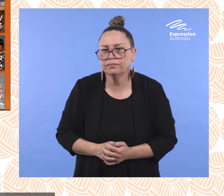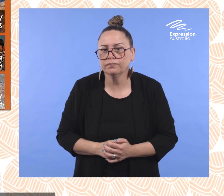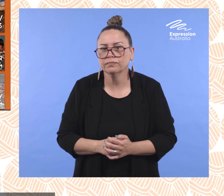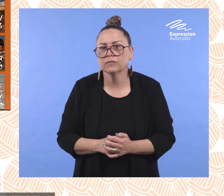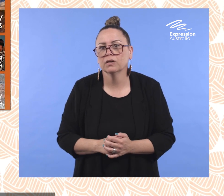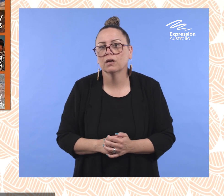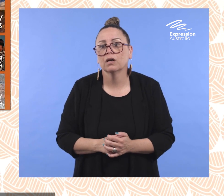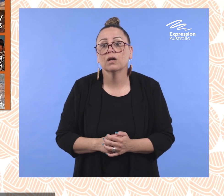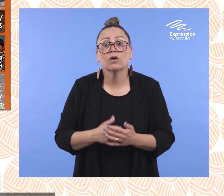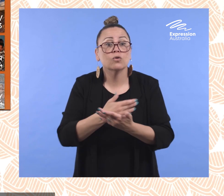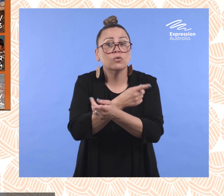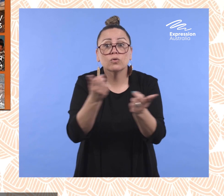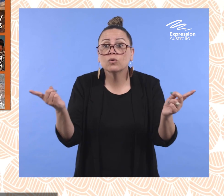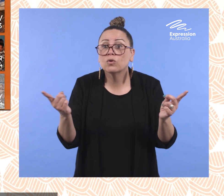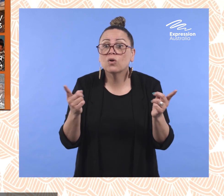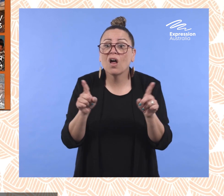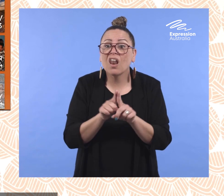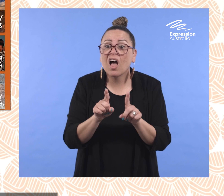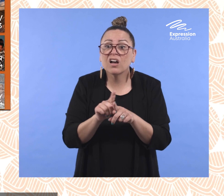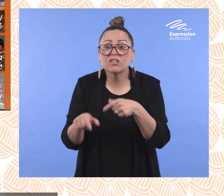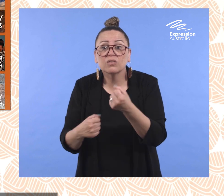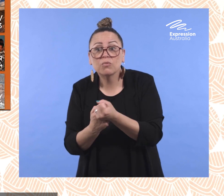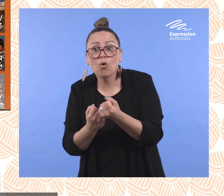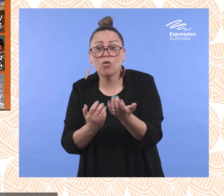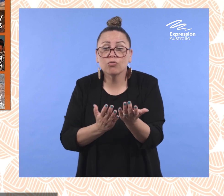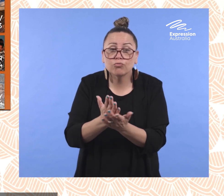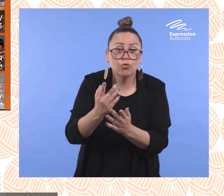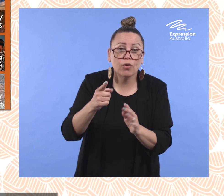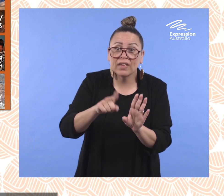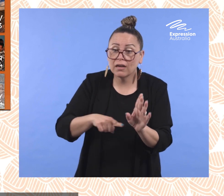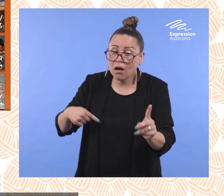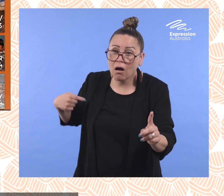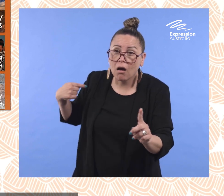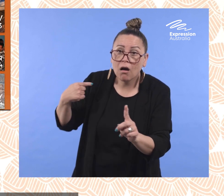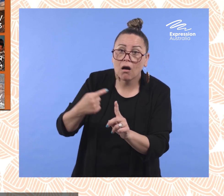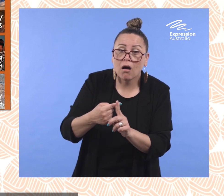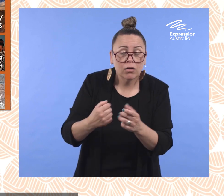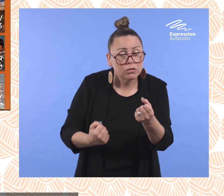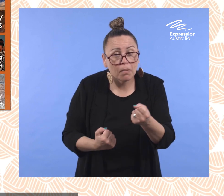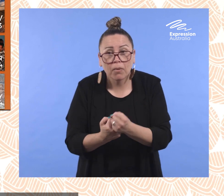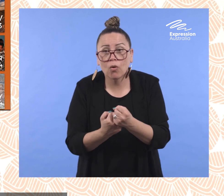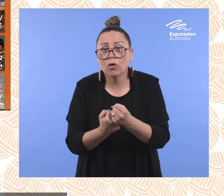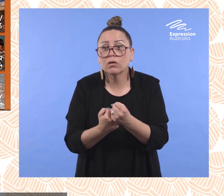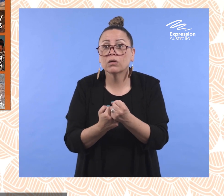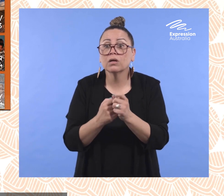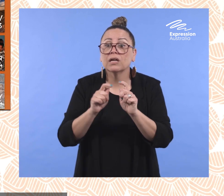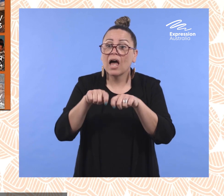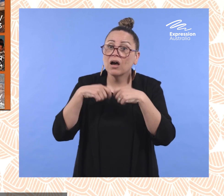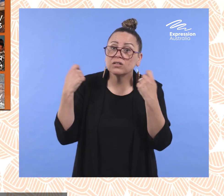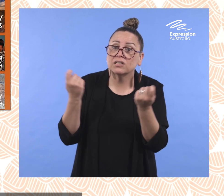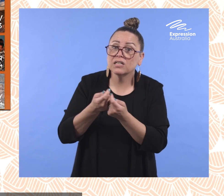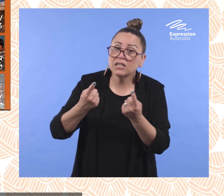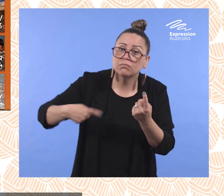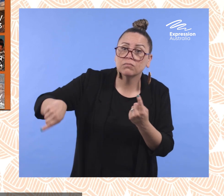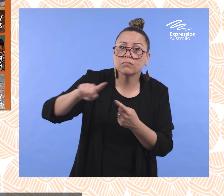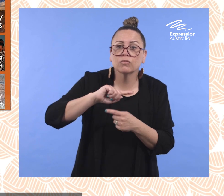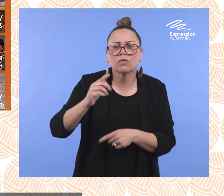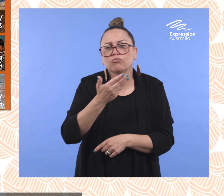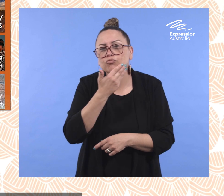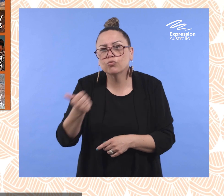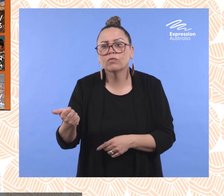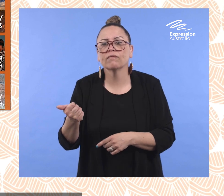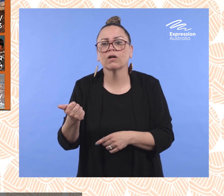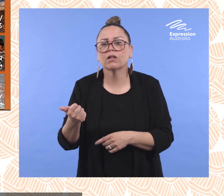And you can show up year round as an ally. Exactly. Our team, particularly Marine, our team has put together these